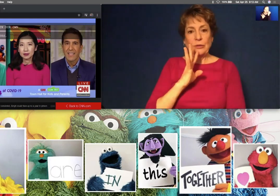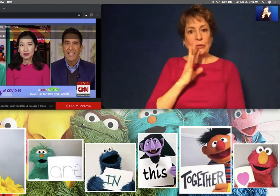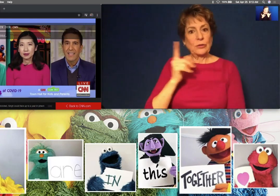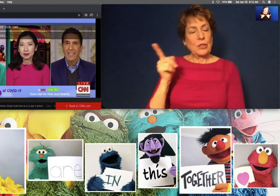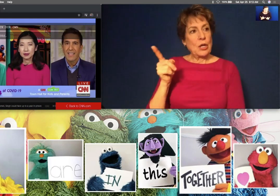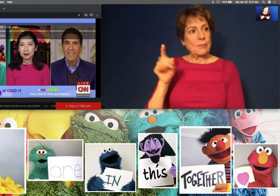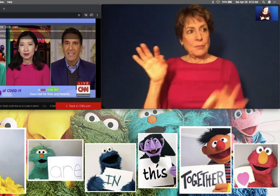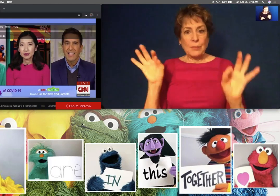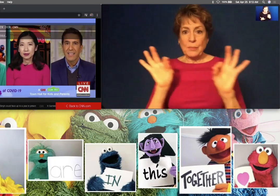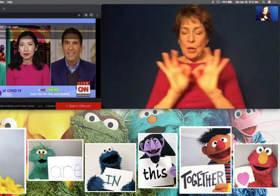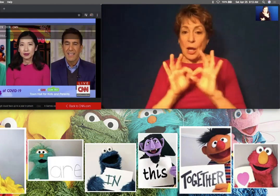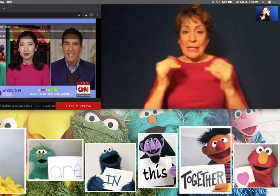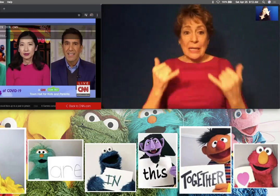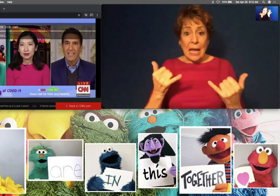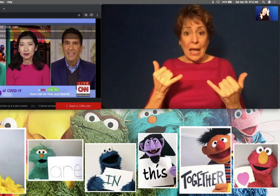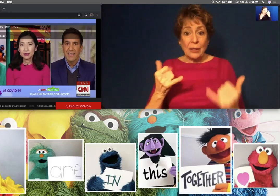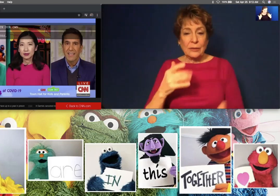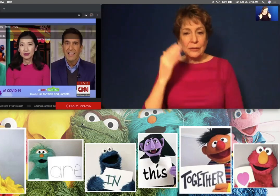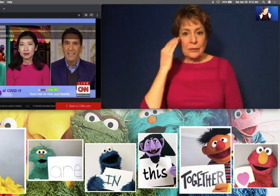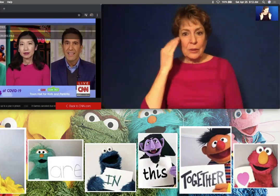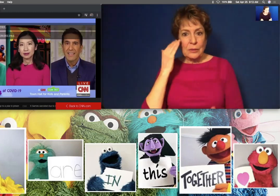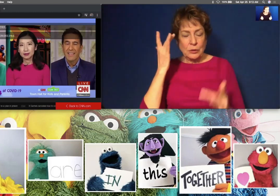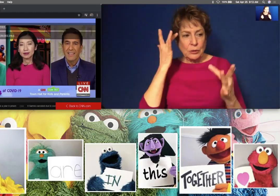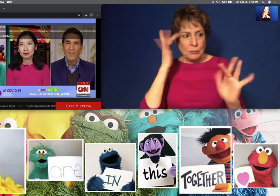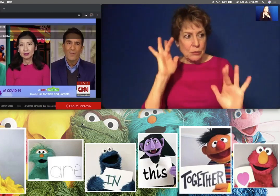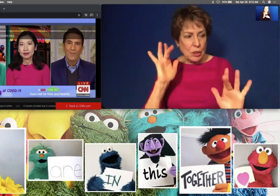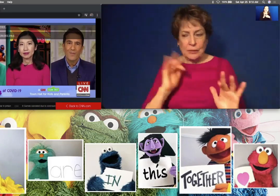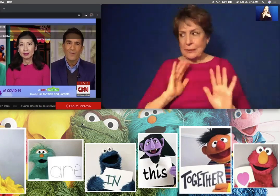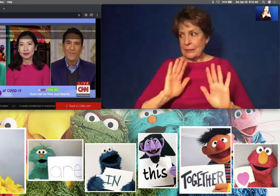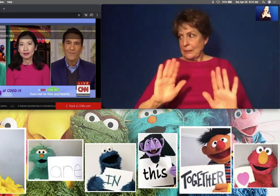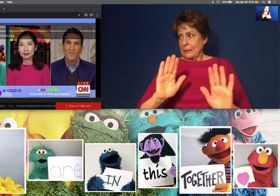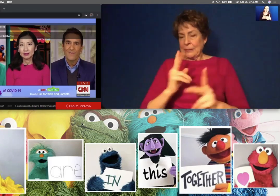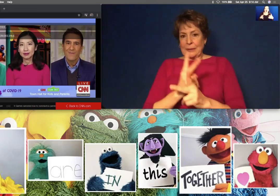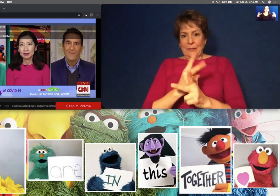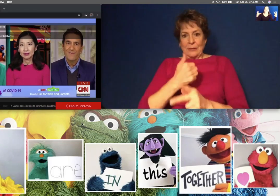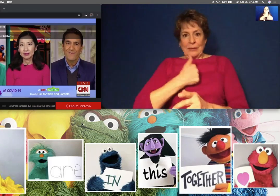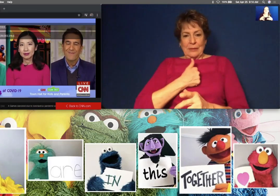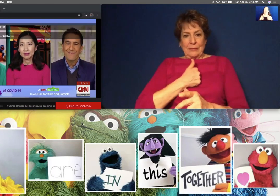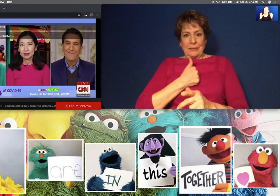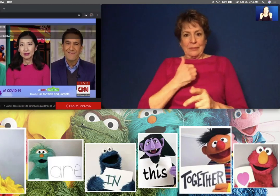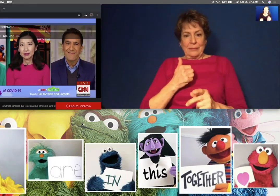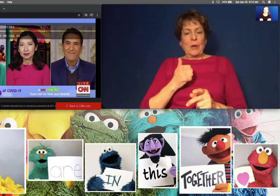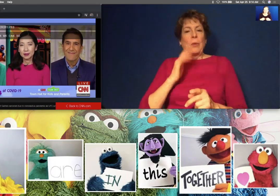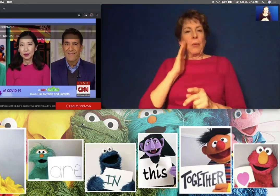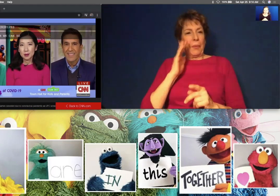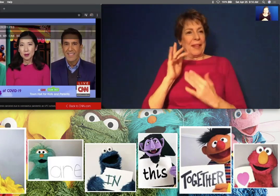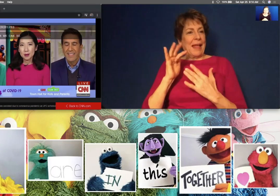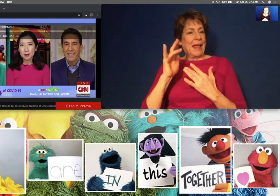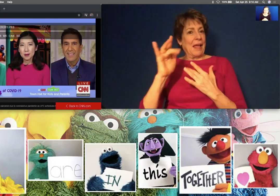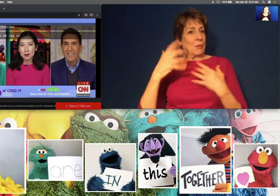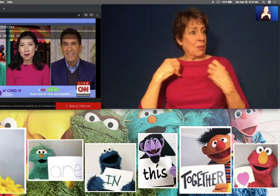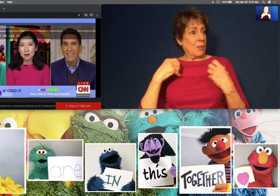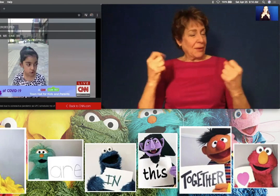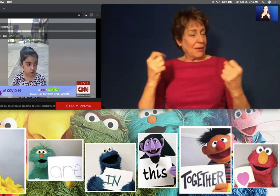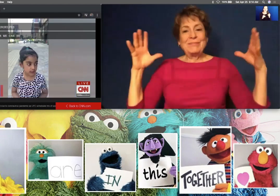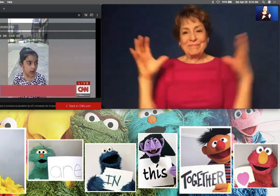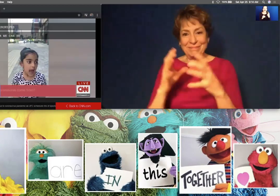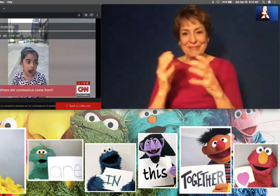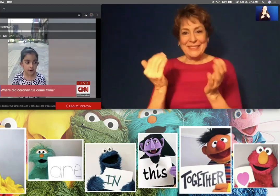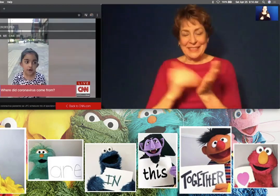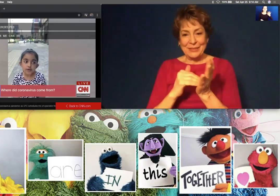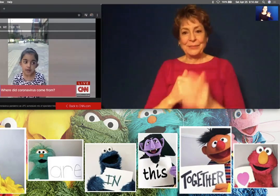the sooner we can be reunited. Because as Sanjay said, this will all come to an end, as we know. Our next question comes to us